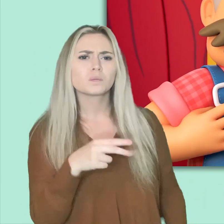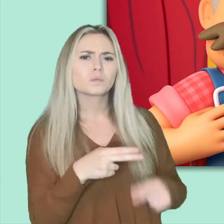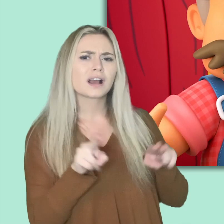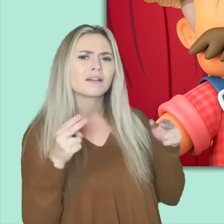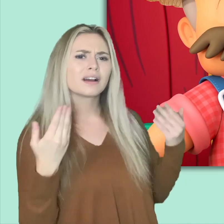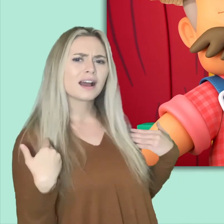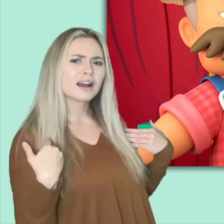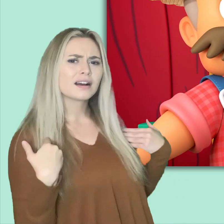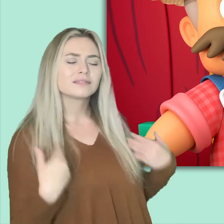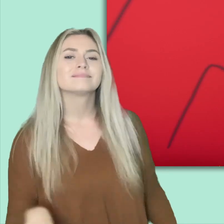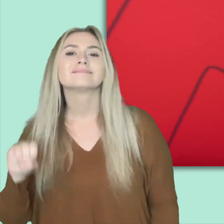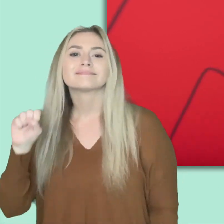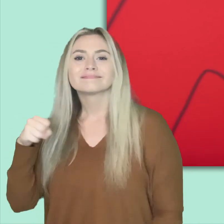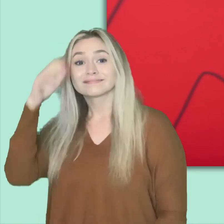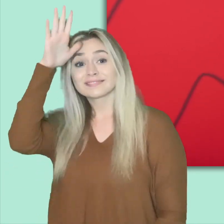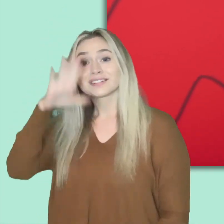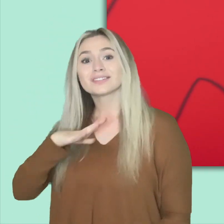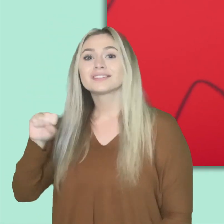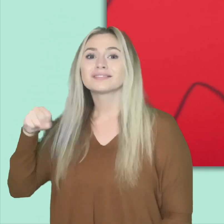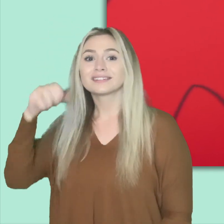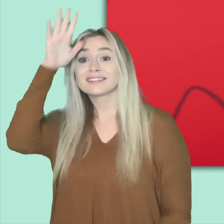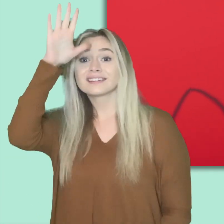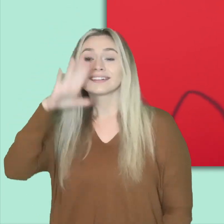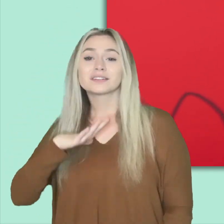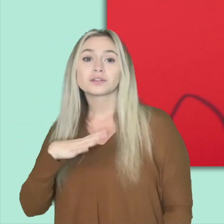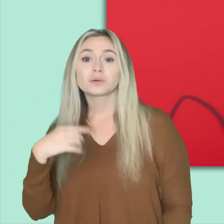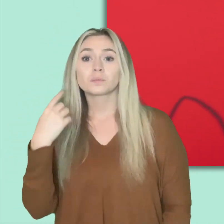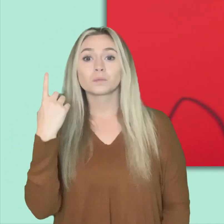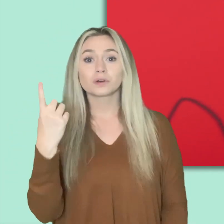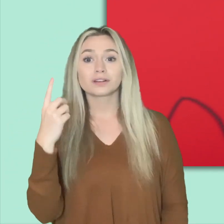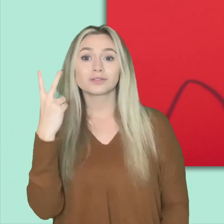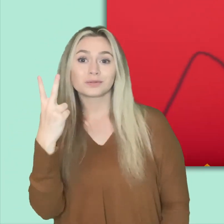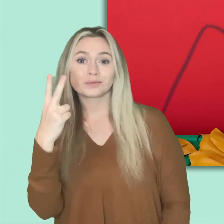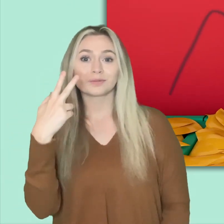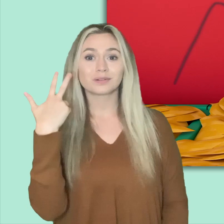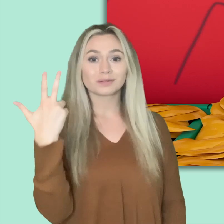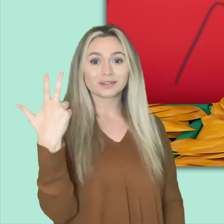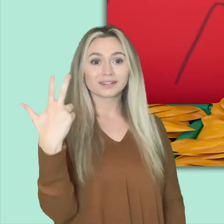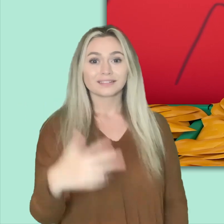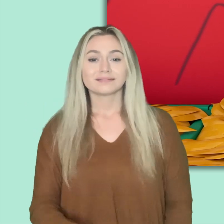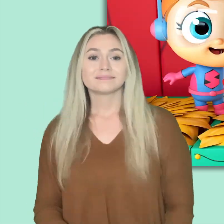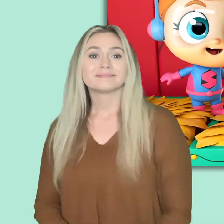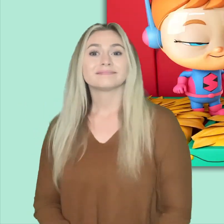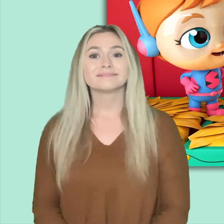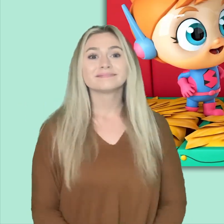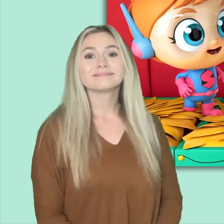have you any eggs? Yes, sir, yes, sir One, two, three